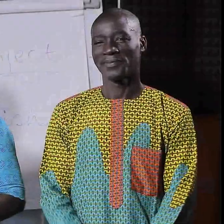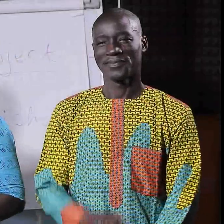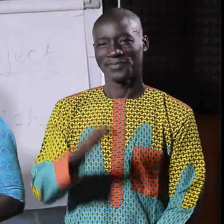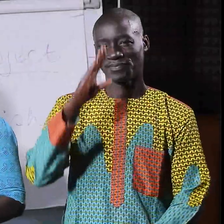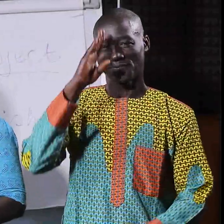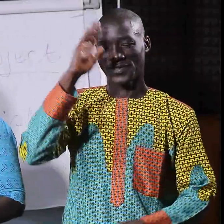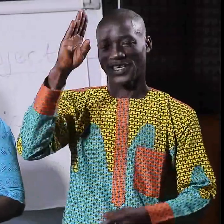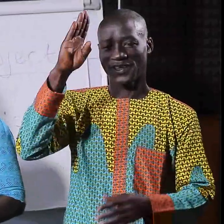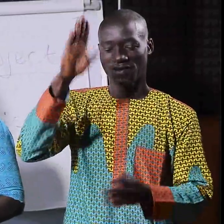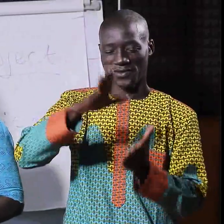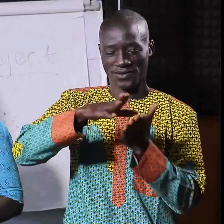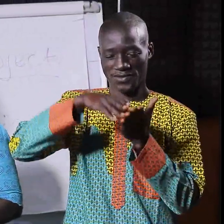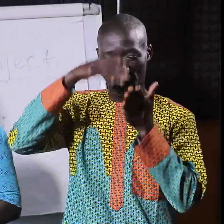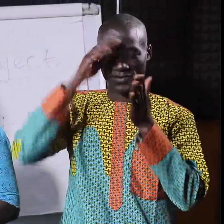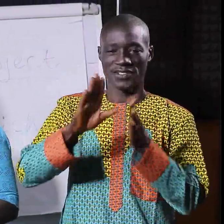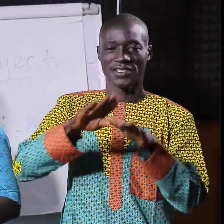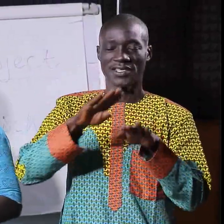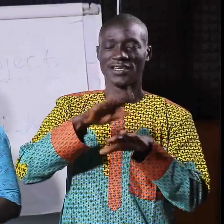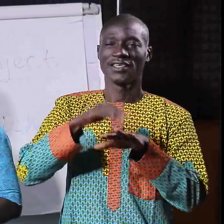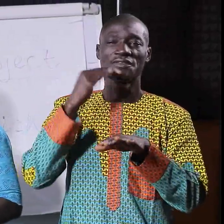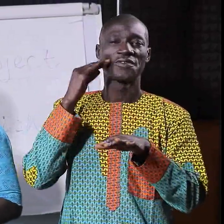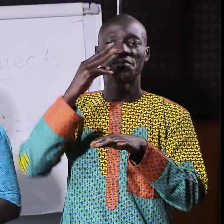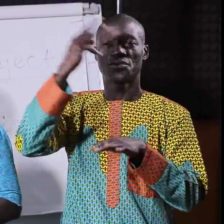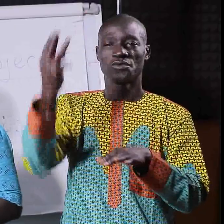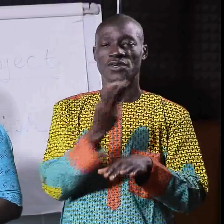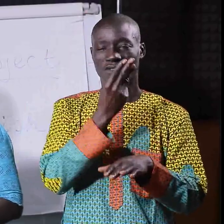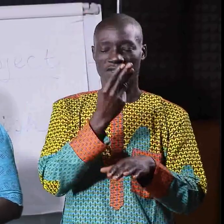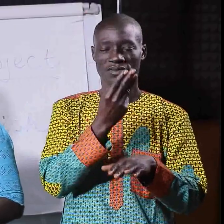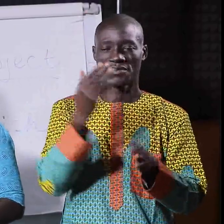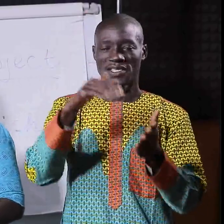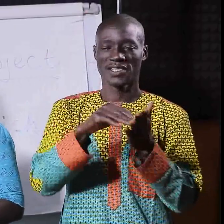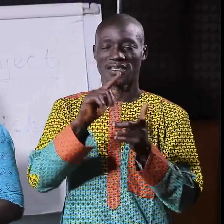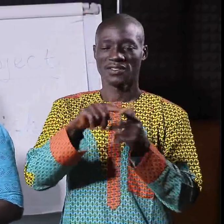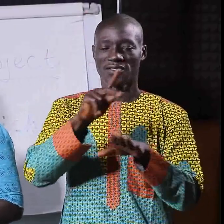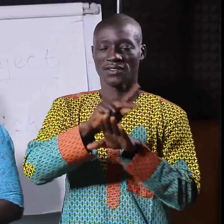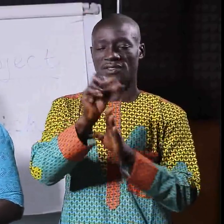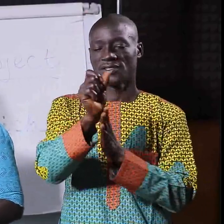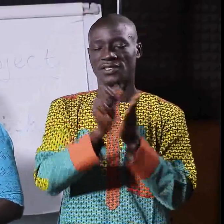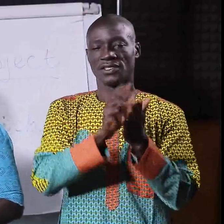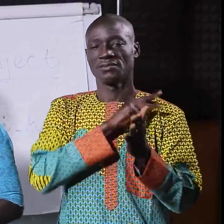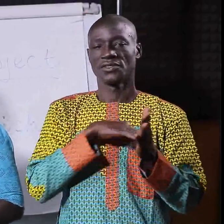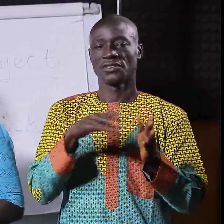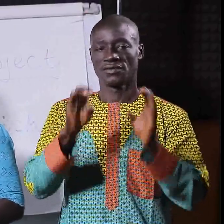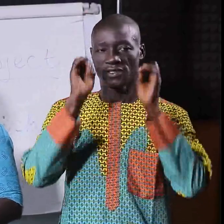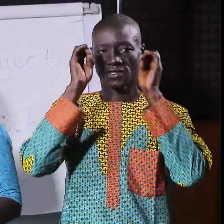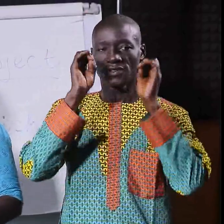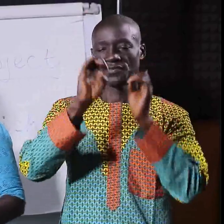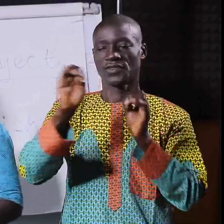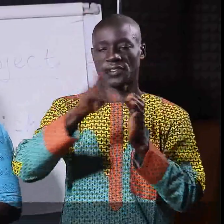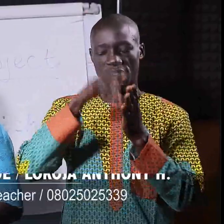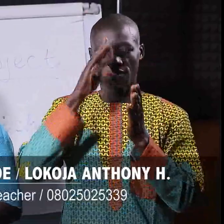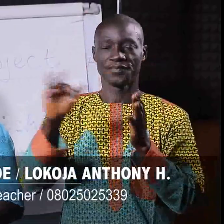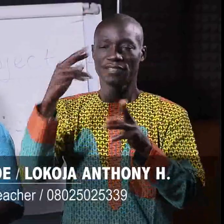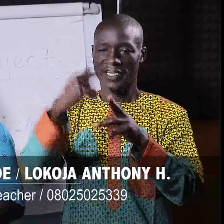Hello viewers and listeners at home. Welcome once again to the Kaduna State Ministry of Education e-learning. My name